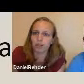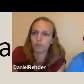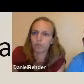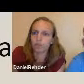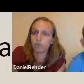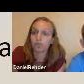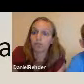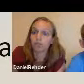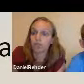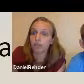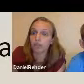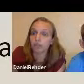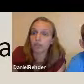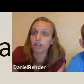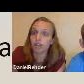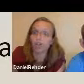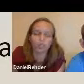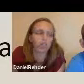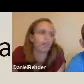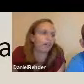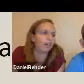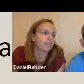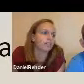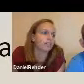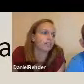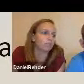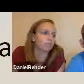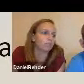expecting that we were going to be able to learn the language and the culture.